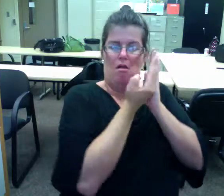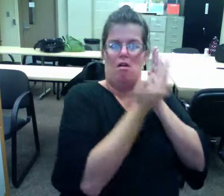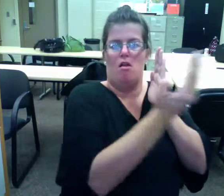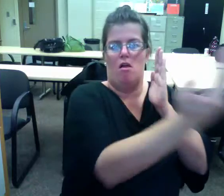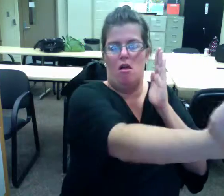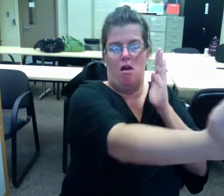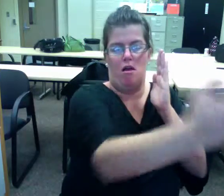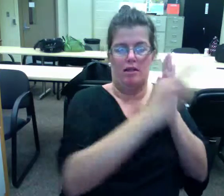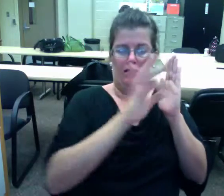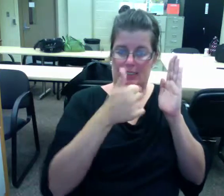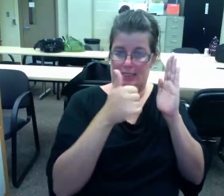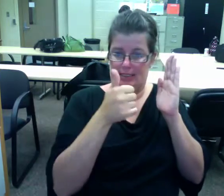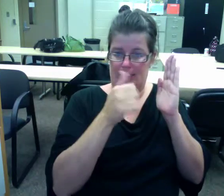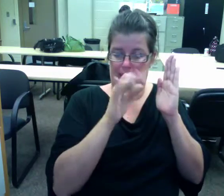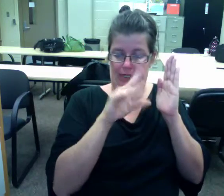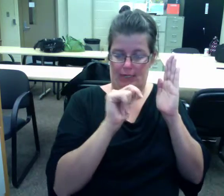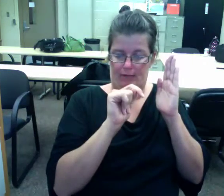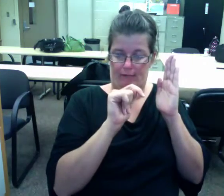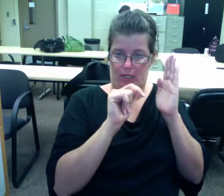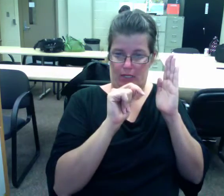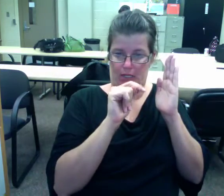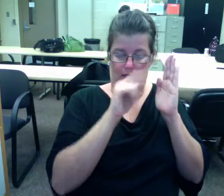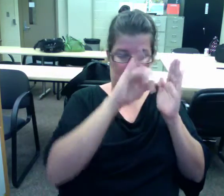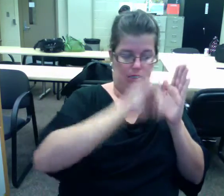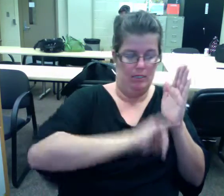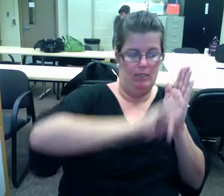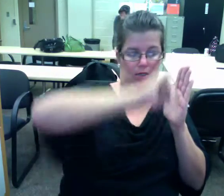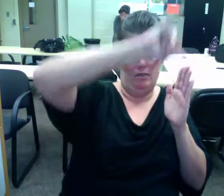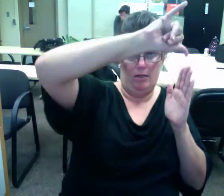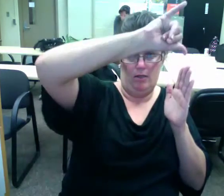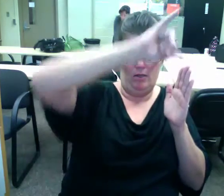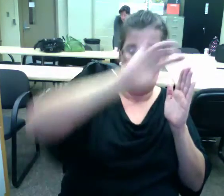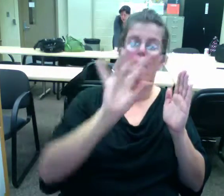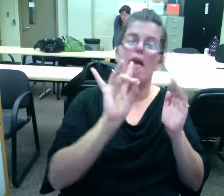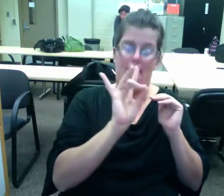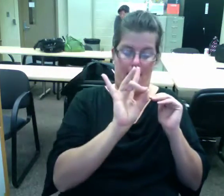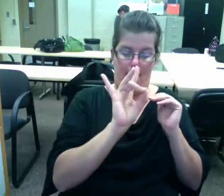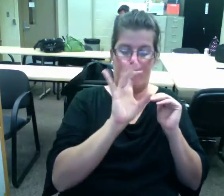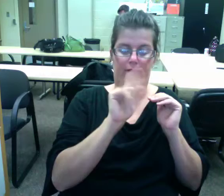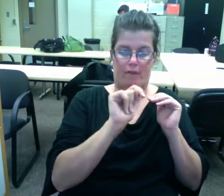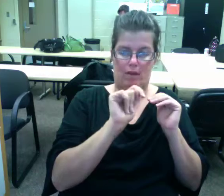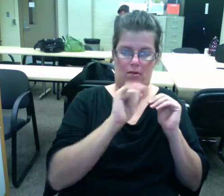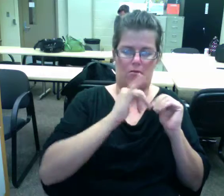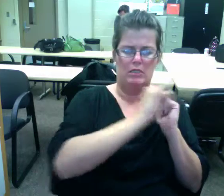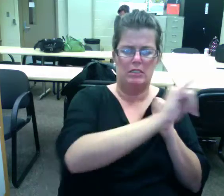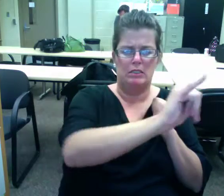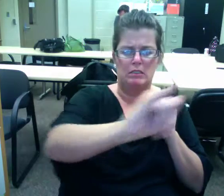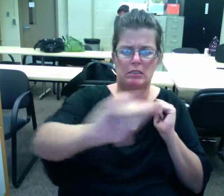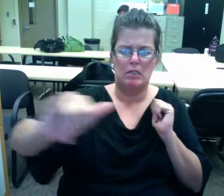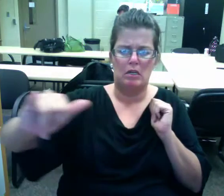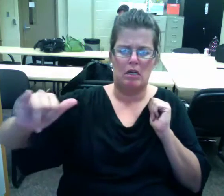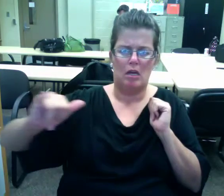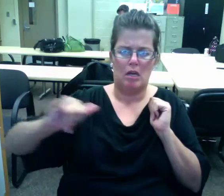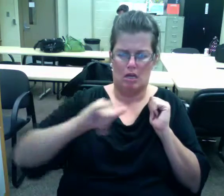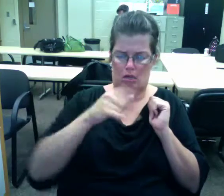All 4 walls will be equal in size. So after we find the area of one